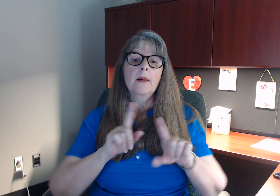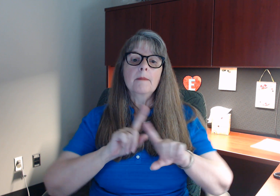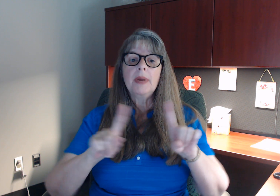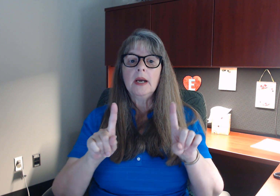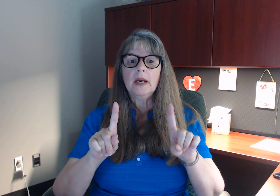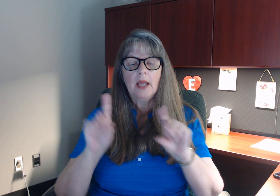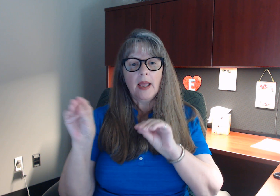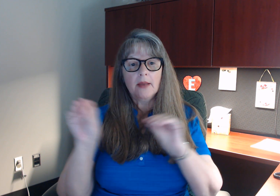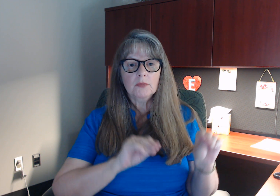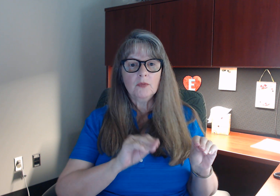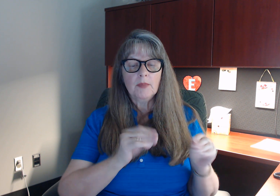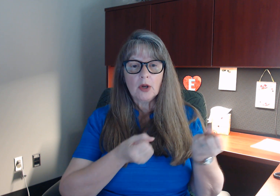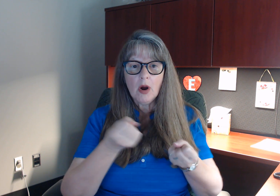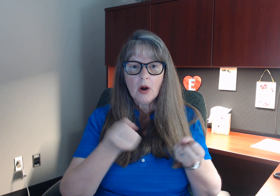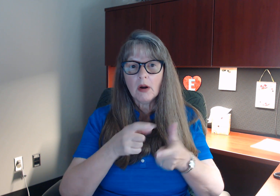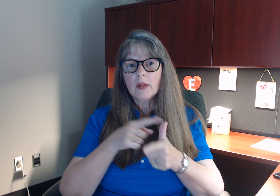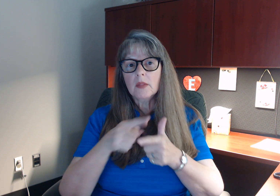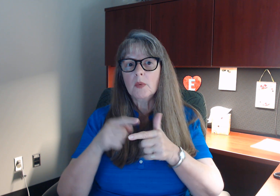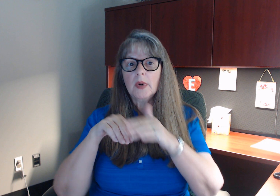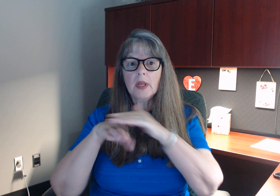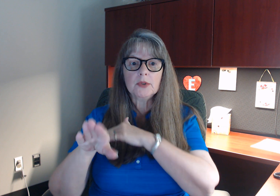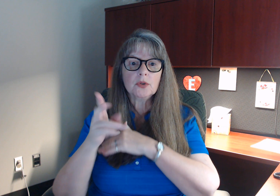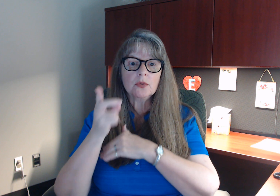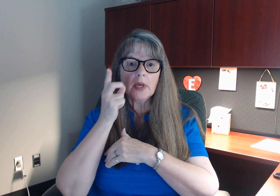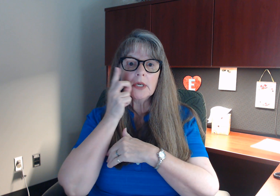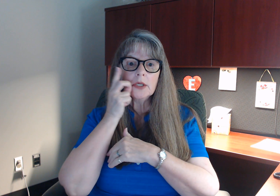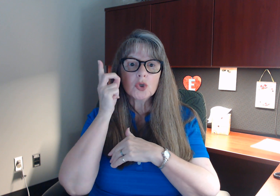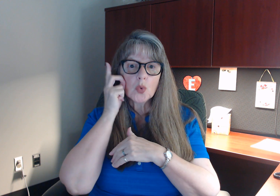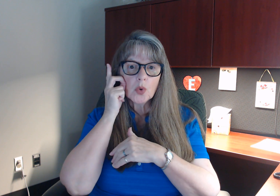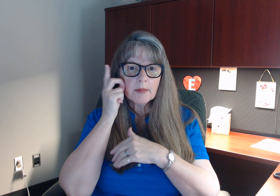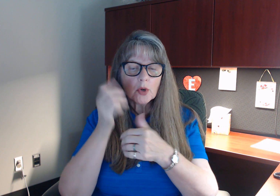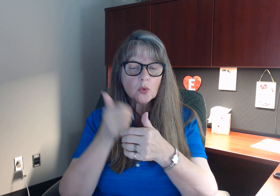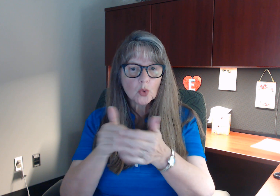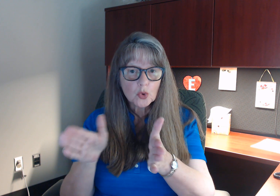But I had to move my car, and then we went up into the dorm room,